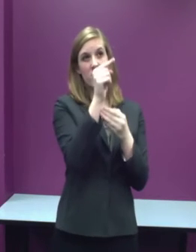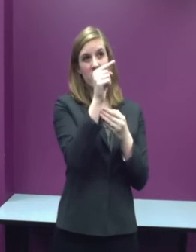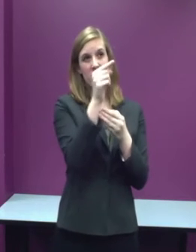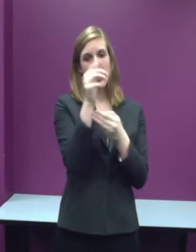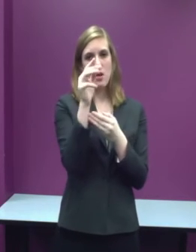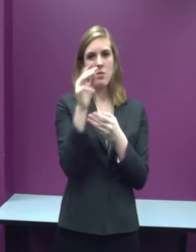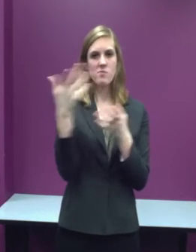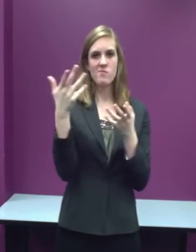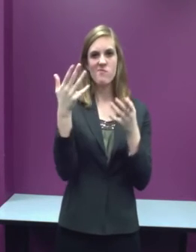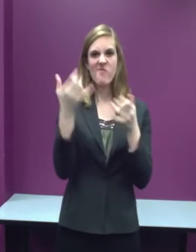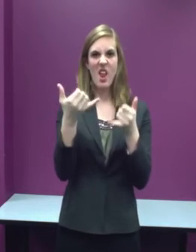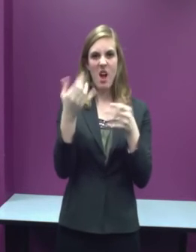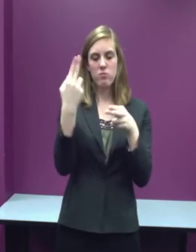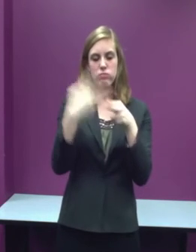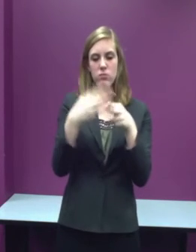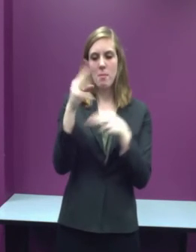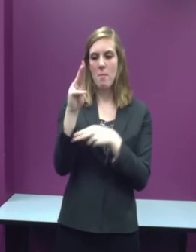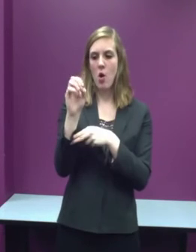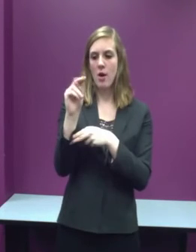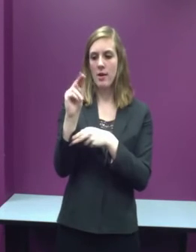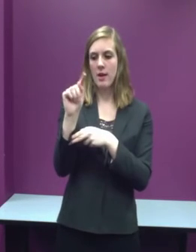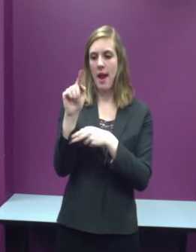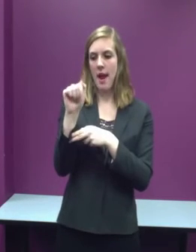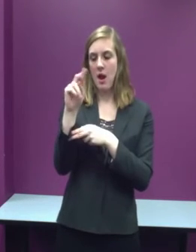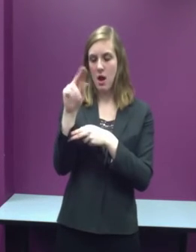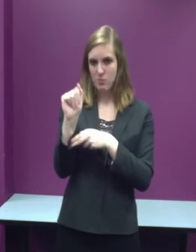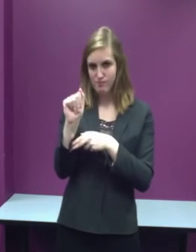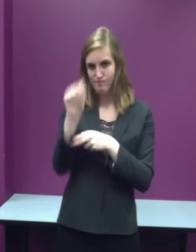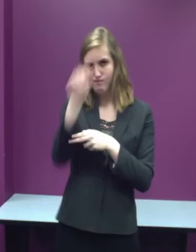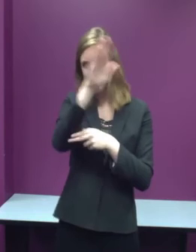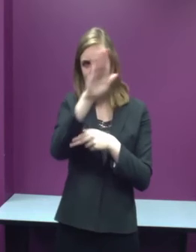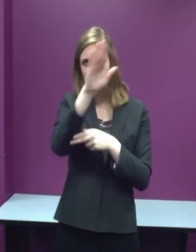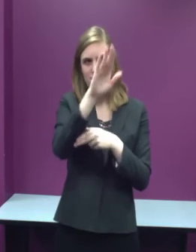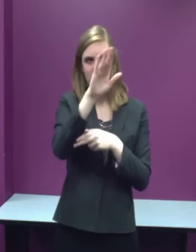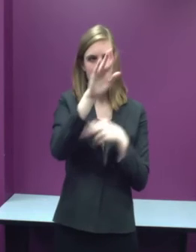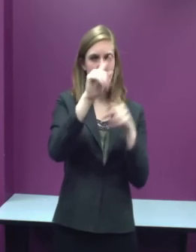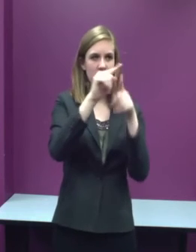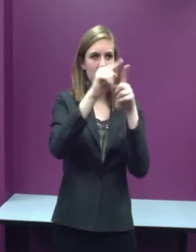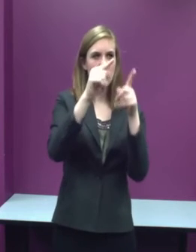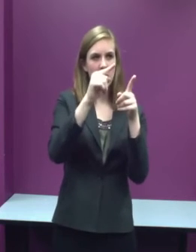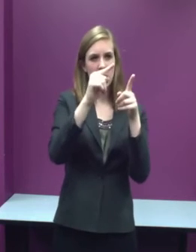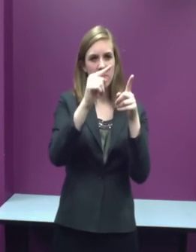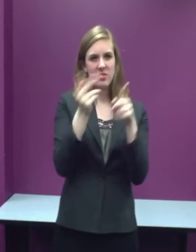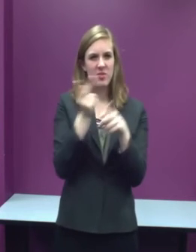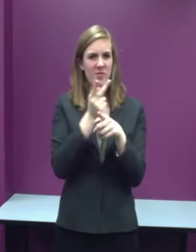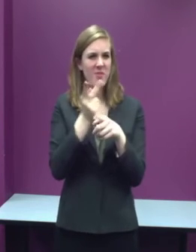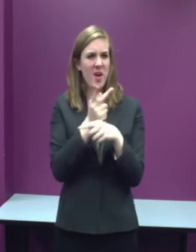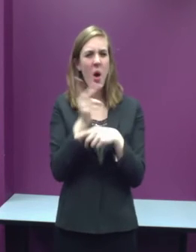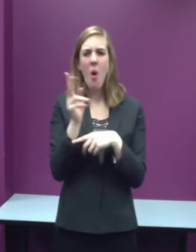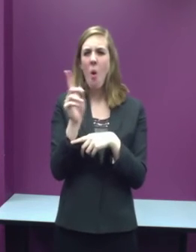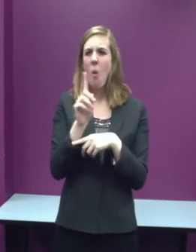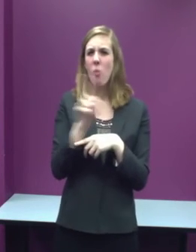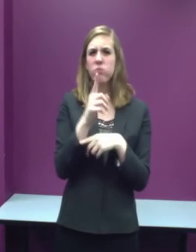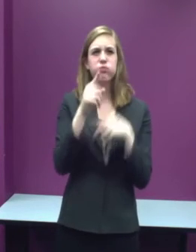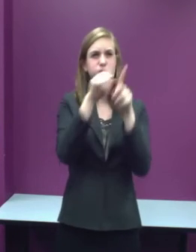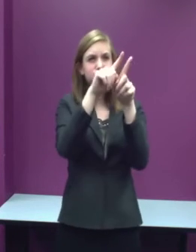was the Missouri? To mistake the stream would not only lose us the whole of the season, but would probably so dishearten the party that it